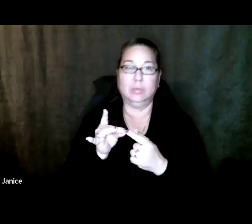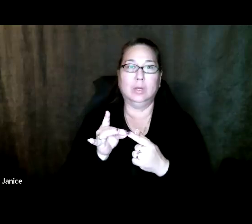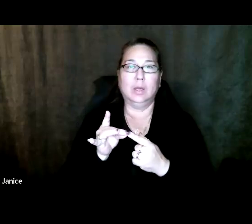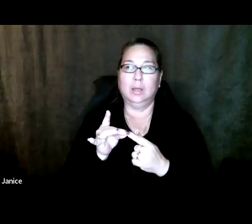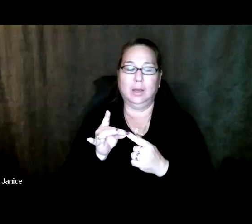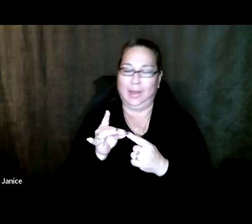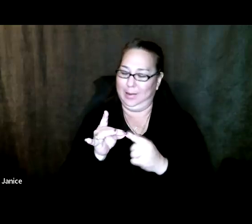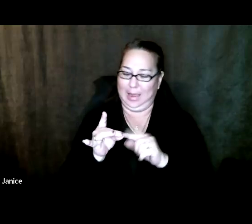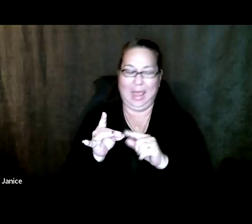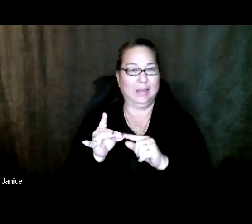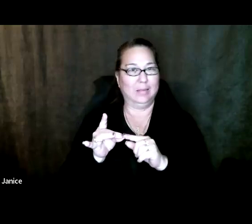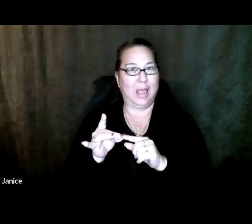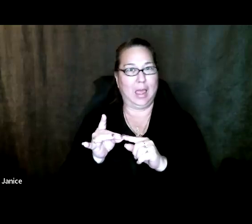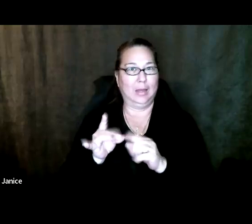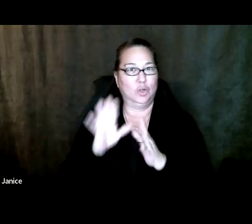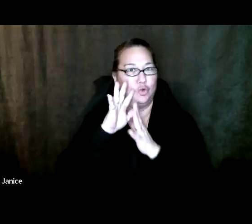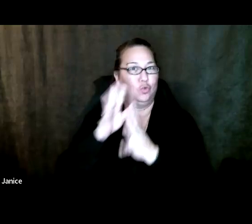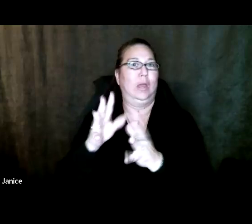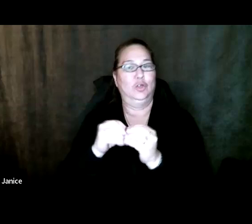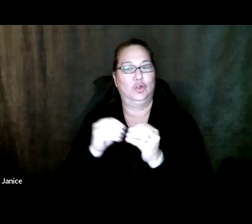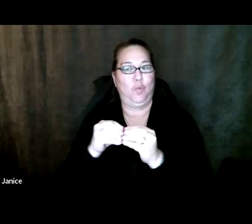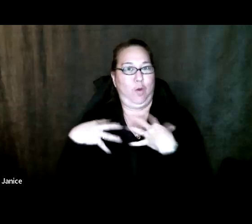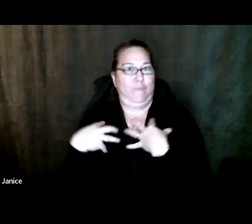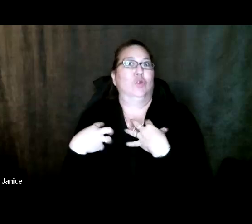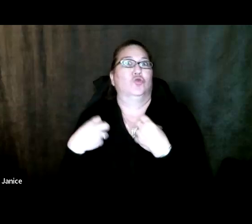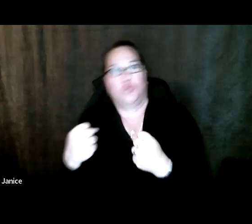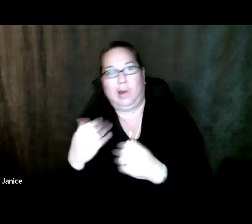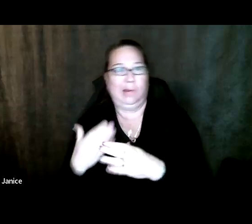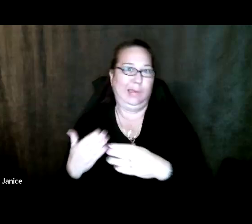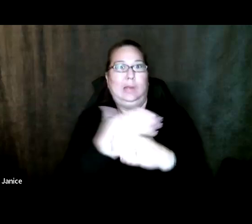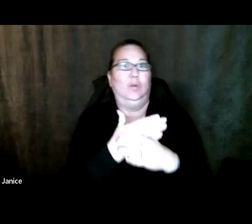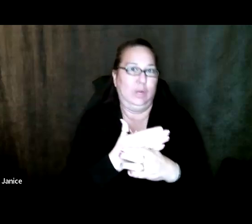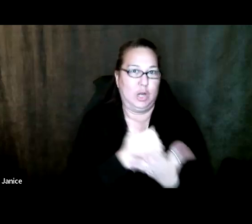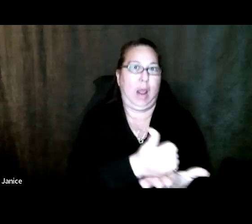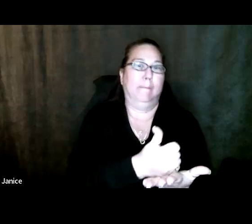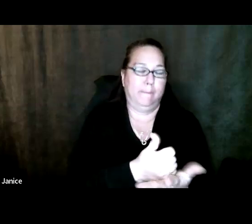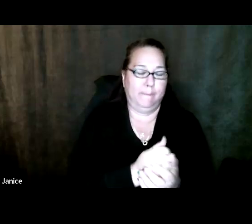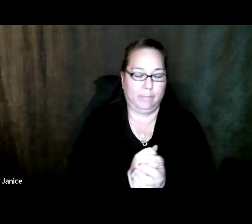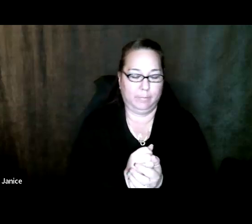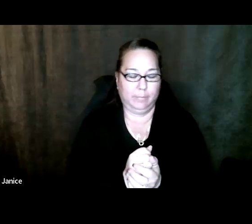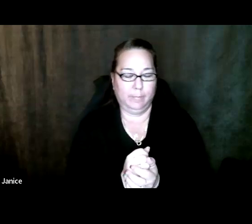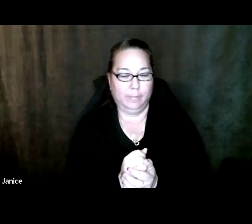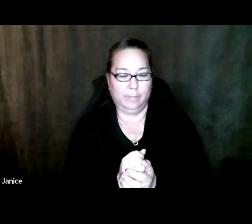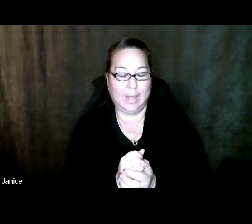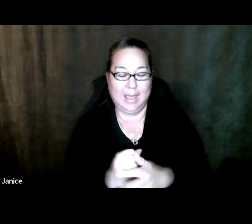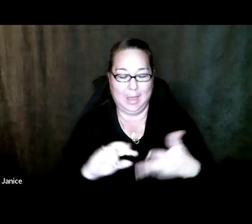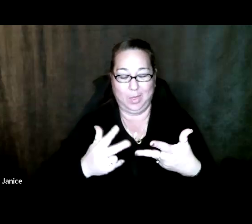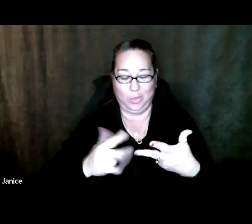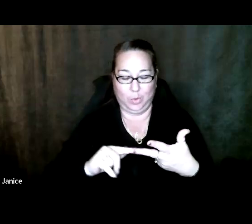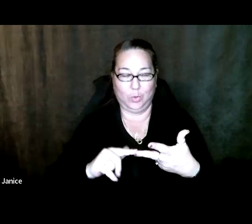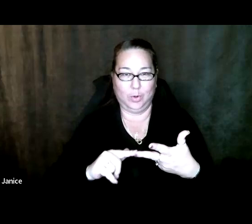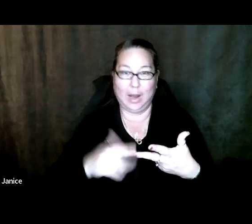trigger stronger intervention? So that's my second question. And I guess the third one is, thank you for showing